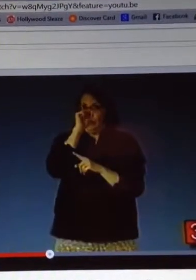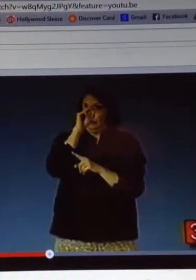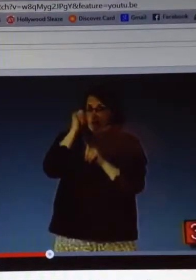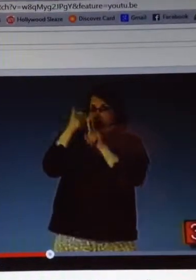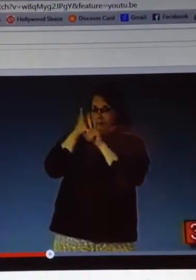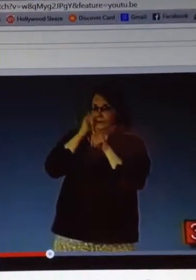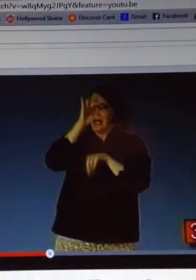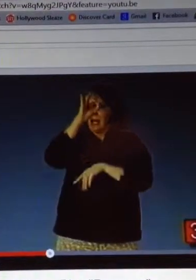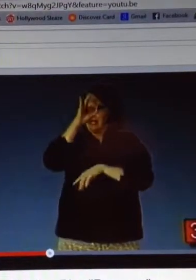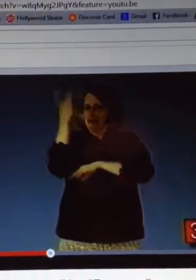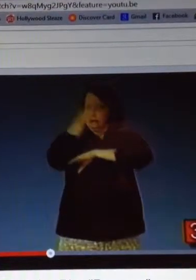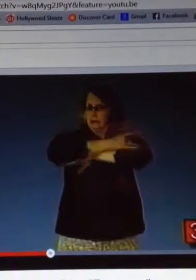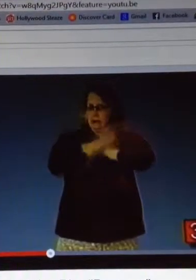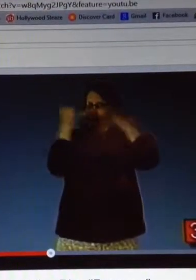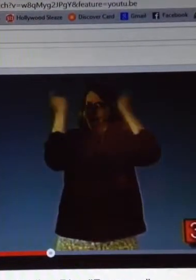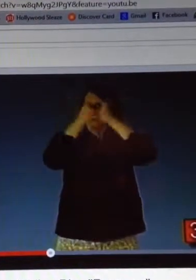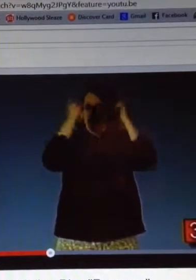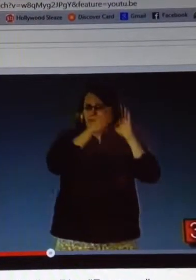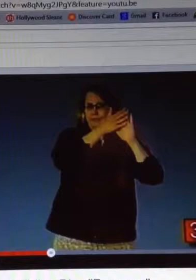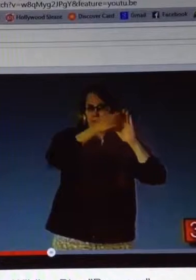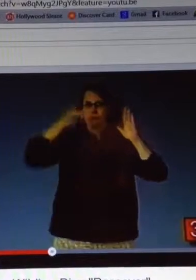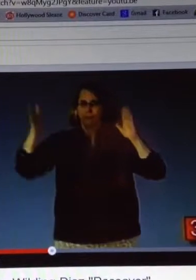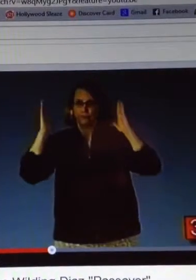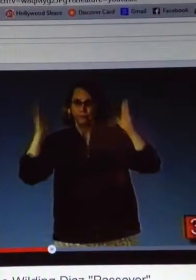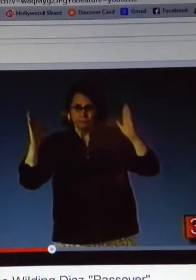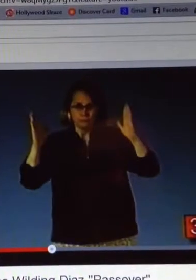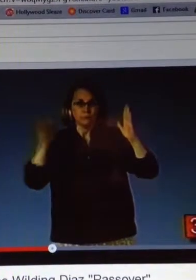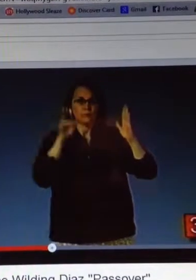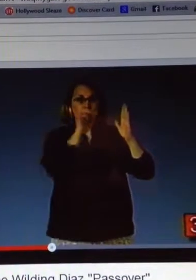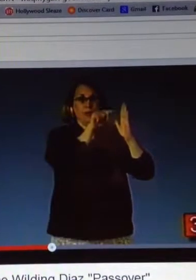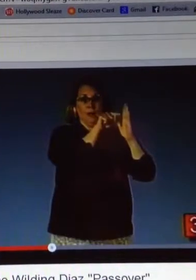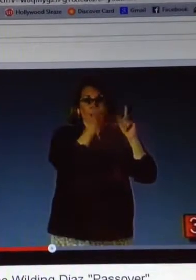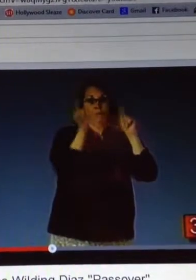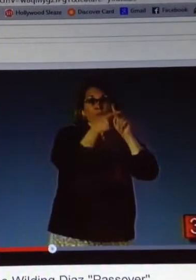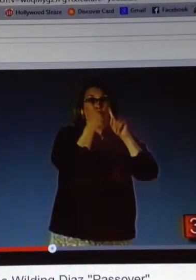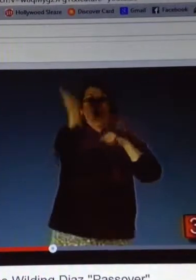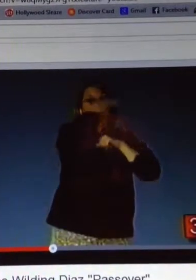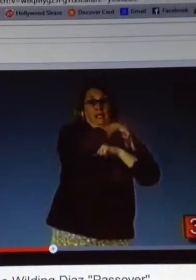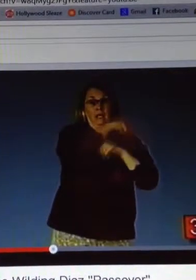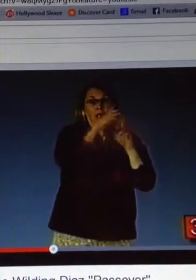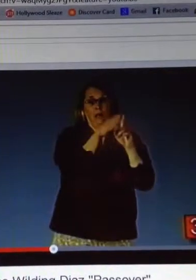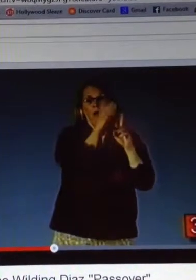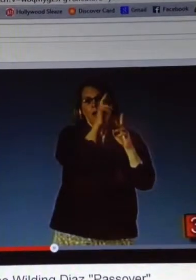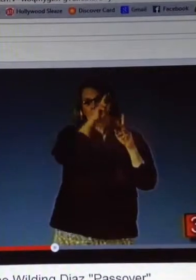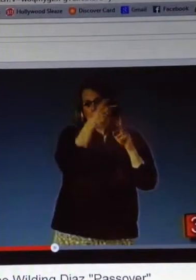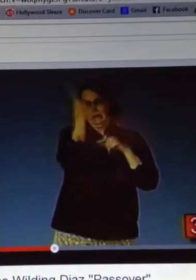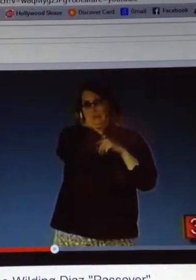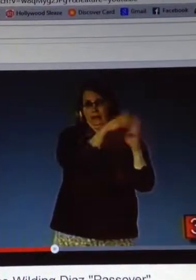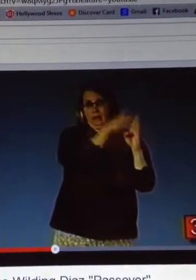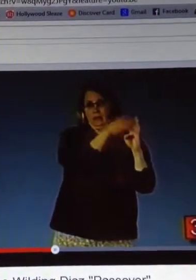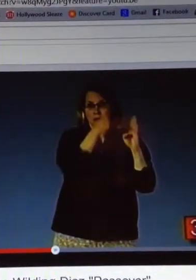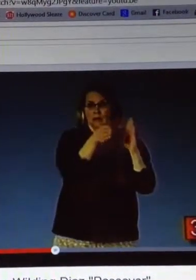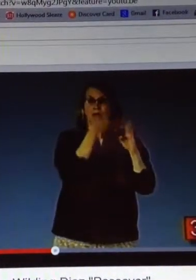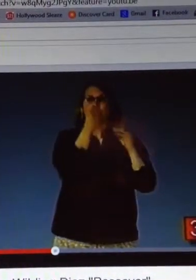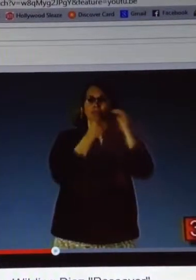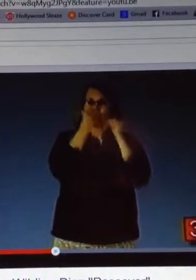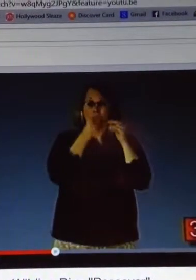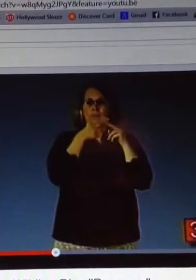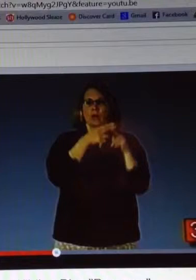until the time of the Passover feast, and things changed a bit. At 8 o'clock, there's a celebration, or 8-day